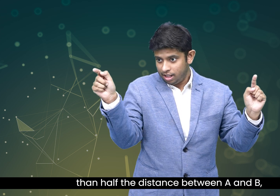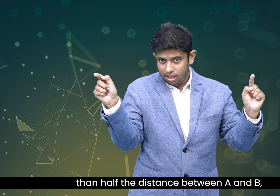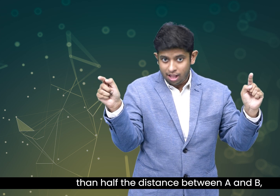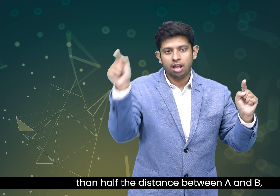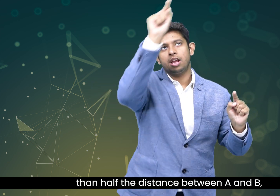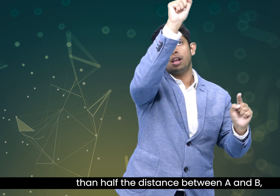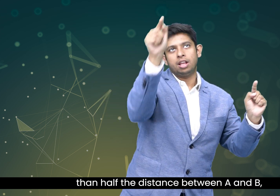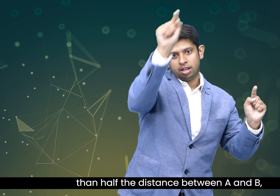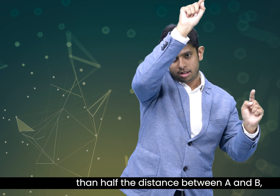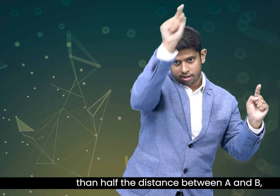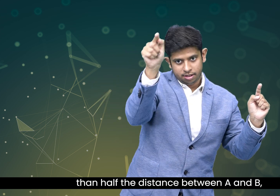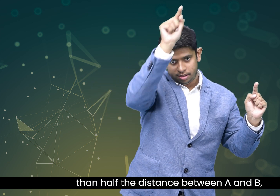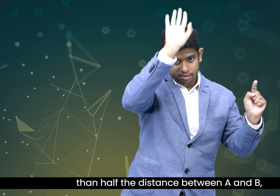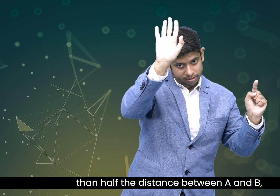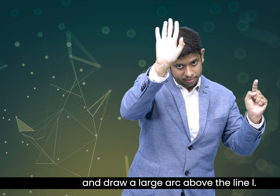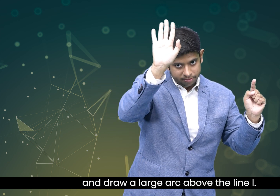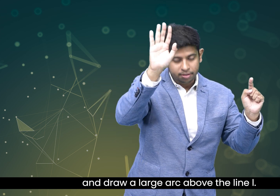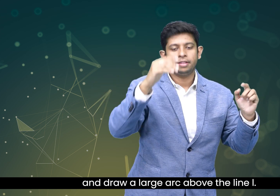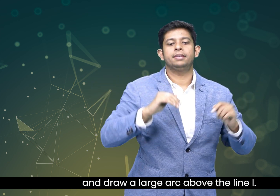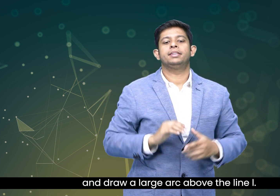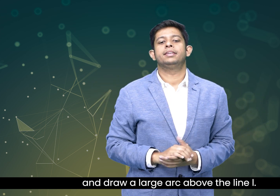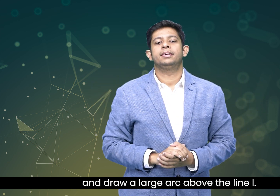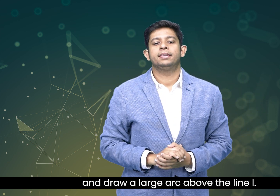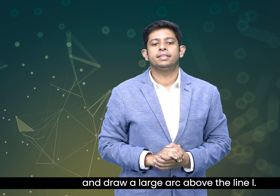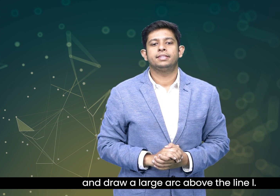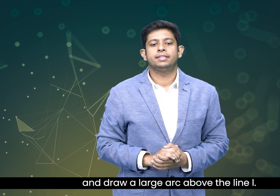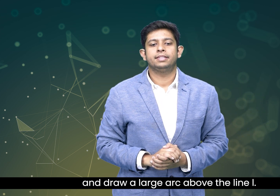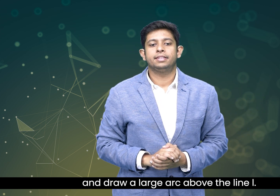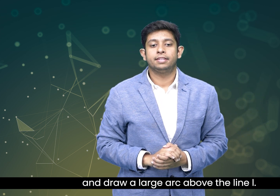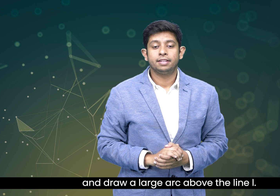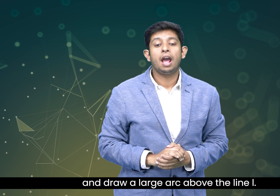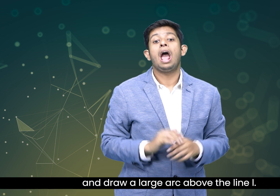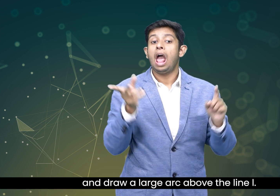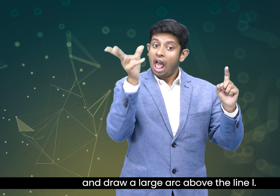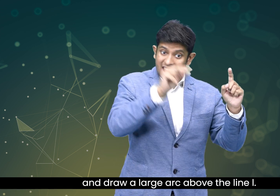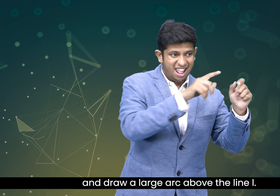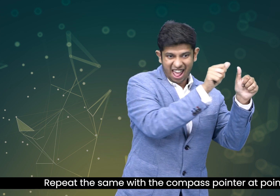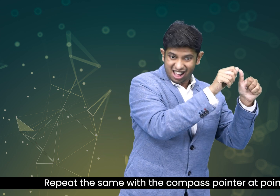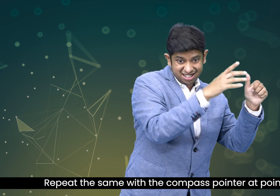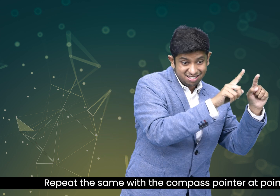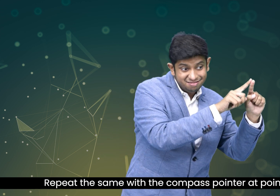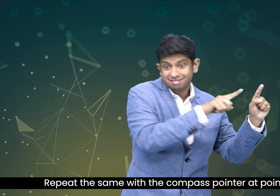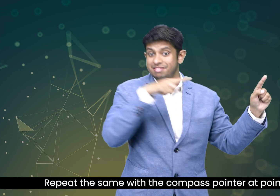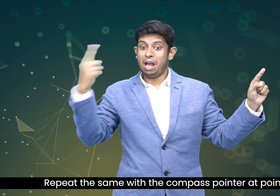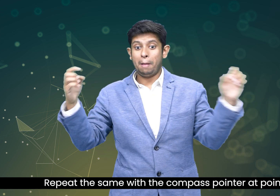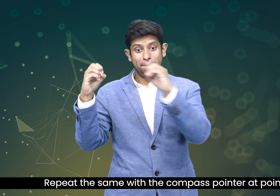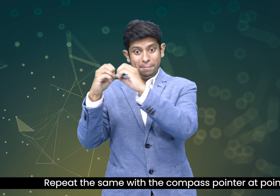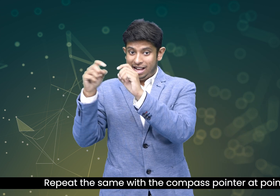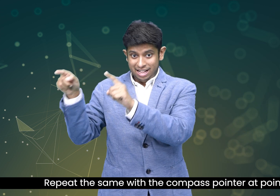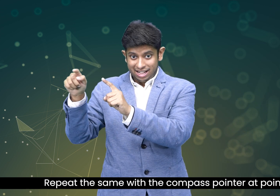between A and B. And draw a large arc above the line L. Repeat the same with the compass pointer at point